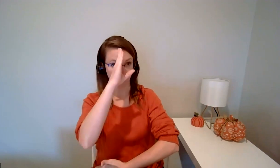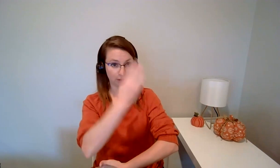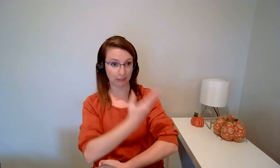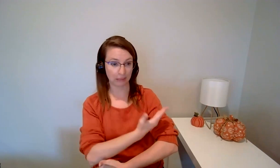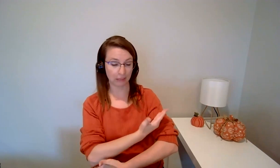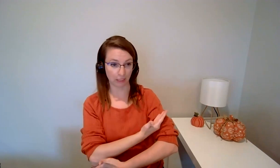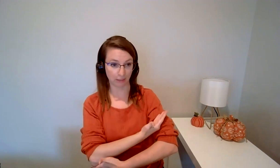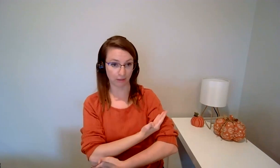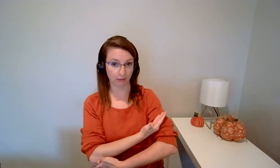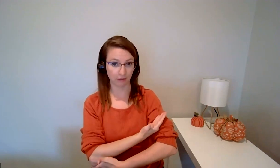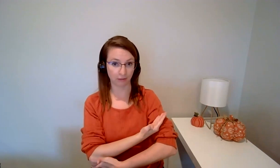son.